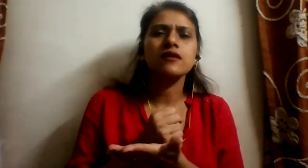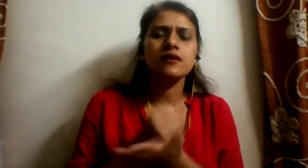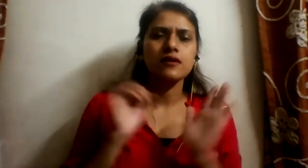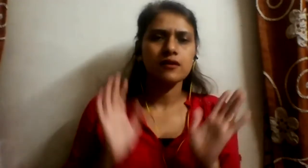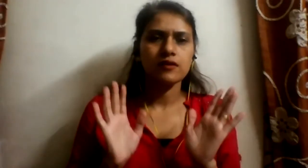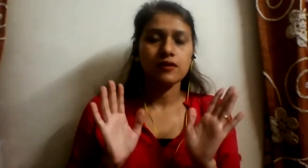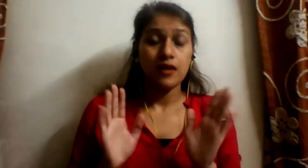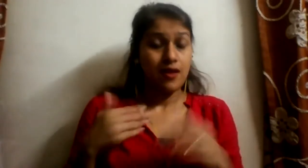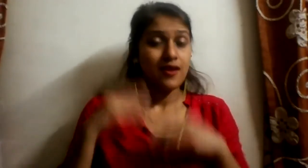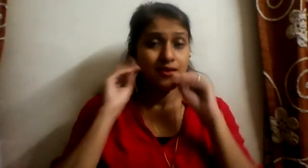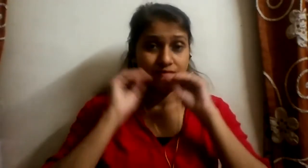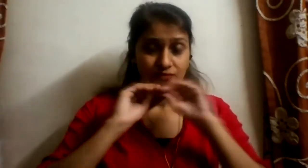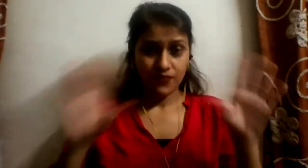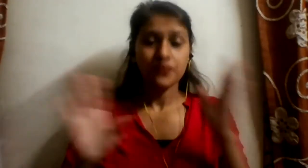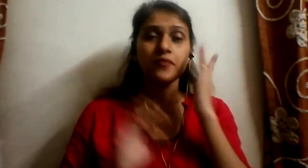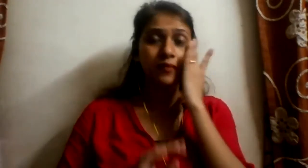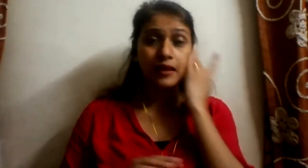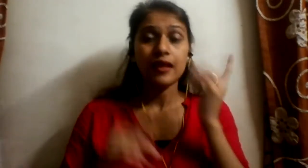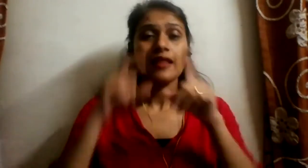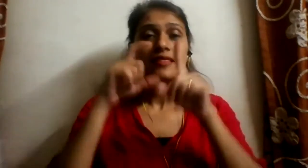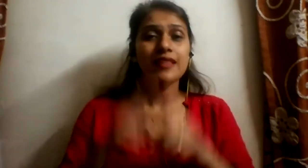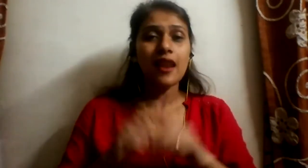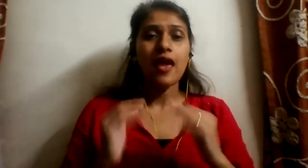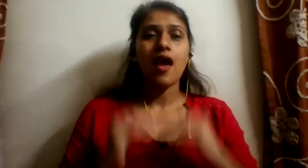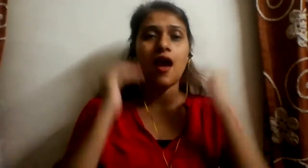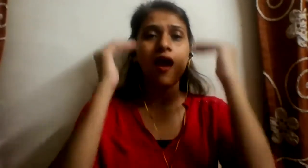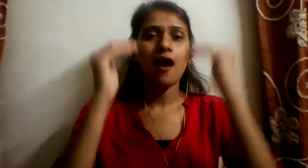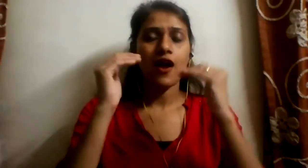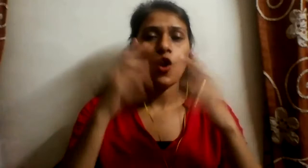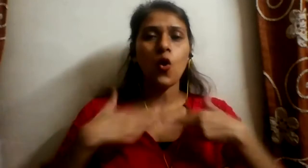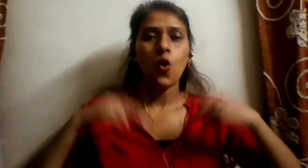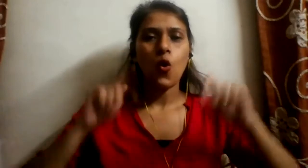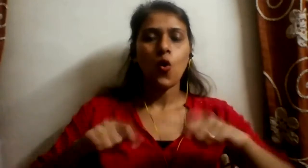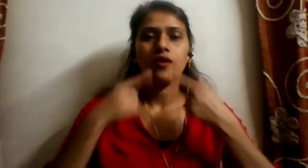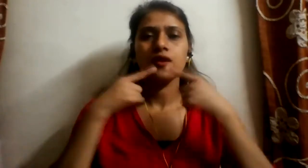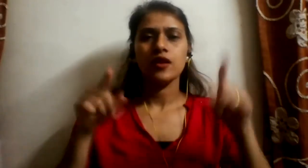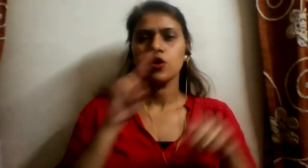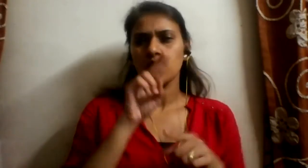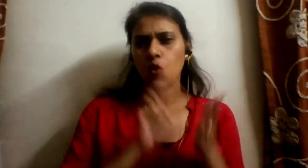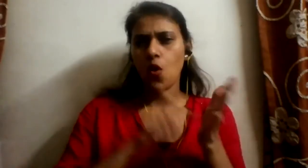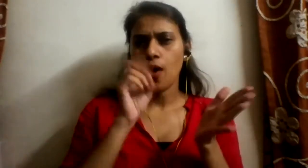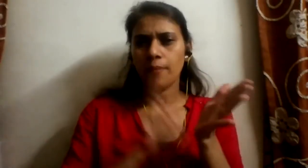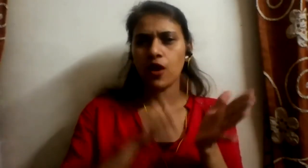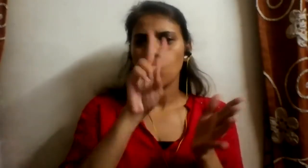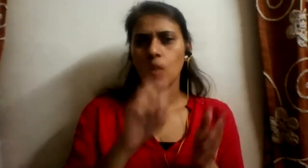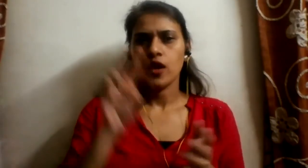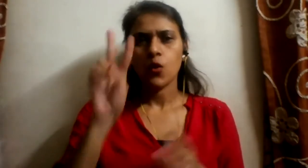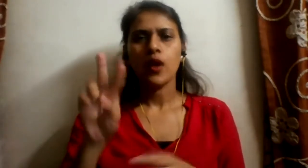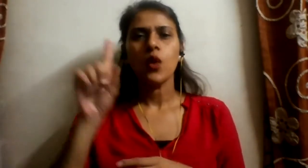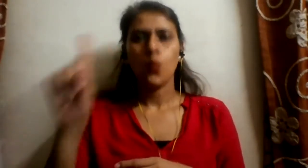you that the Delhi High Court actually issued a circular in November 2021, wherein